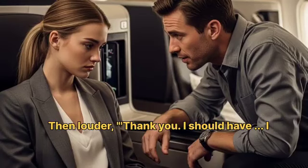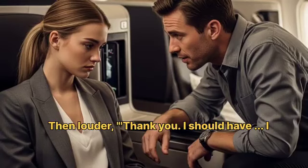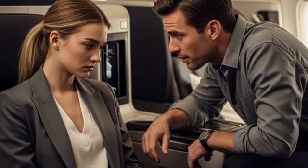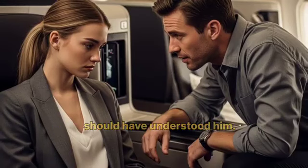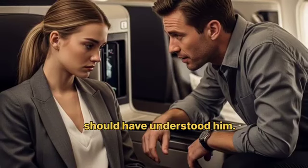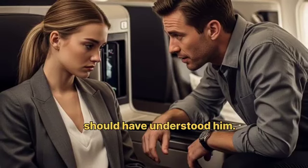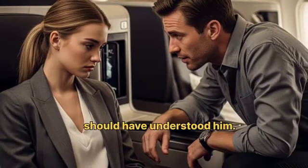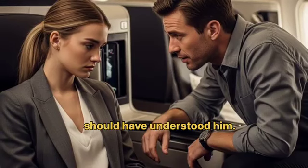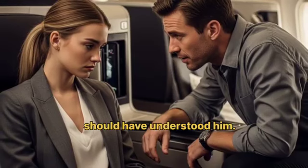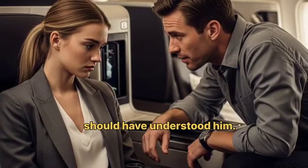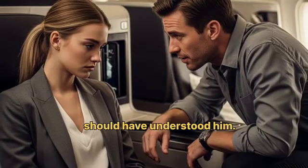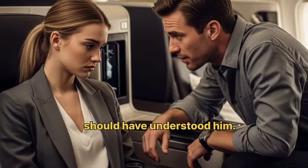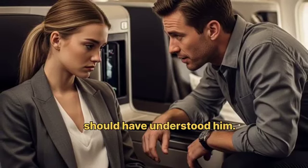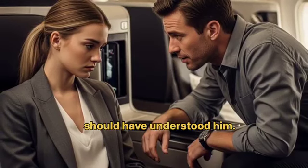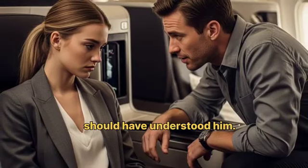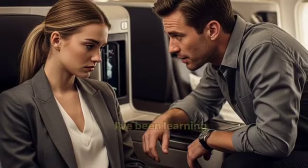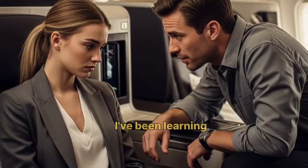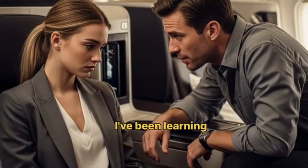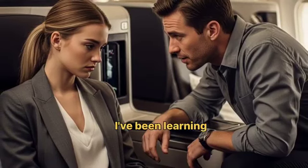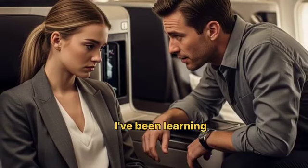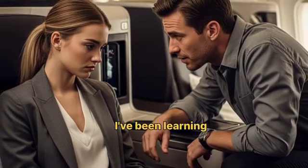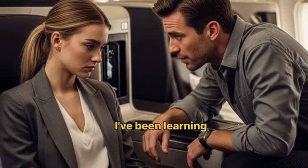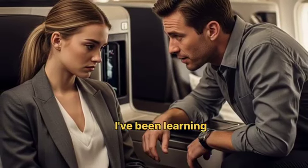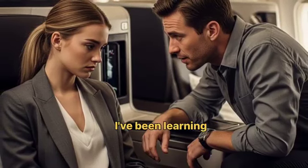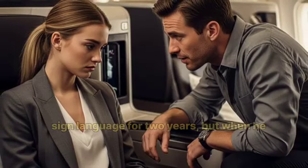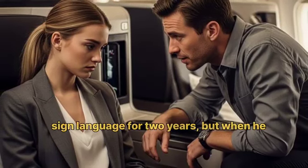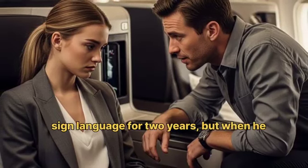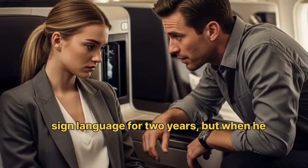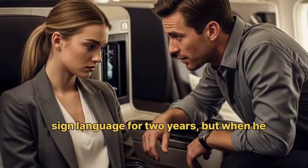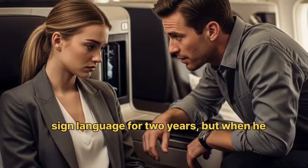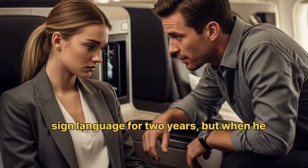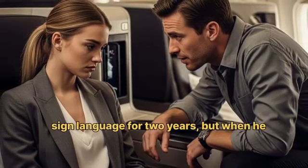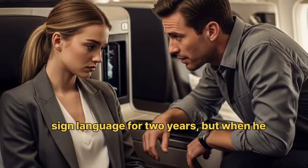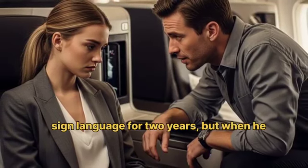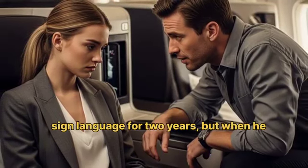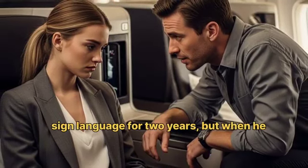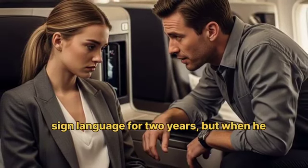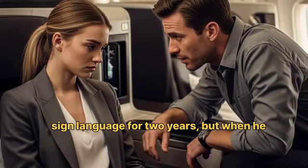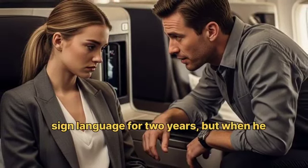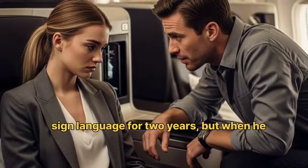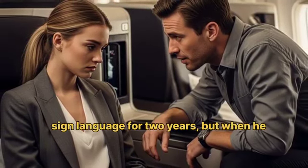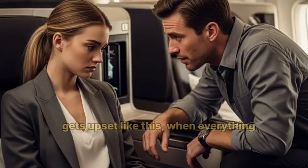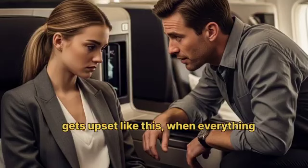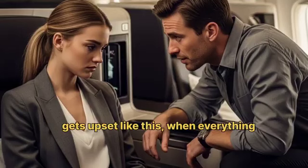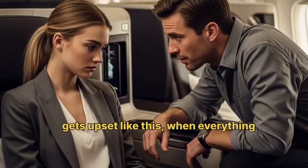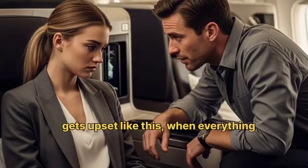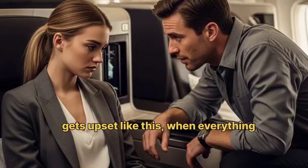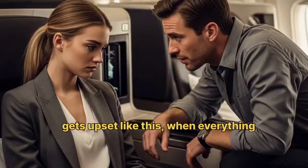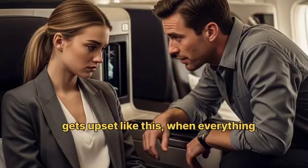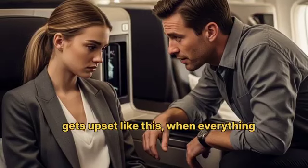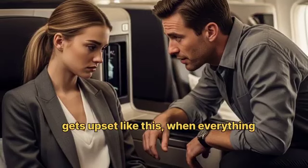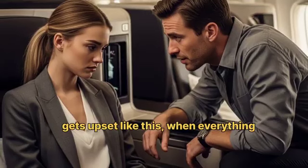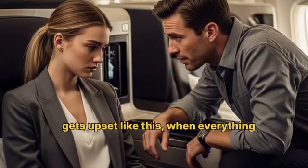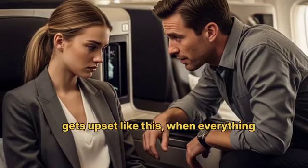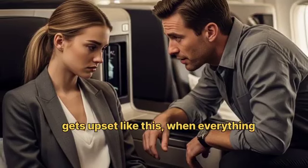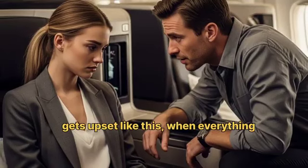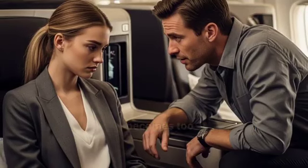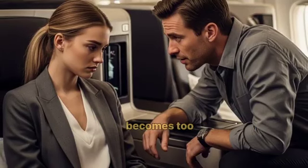have understood him. I've been learning sign language for 2 years, but when he gets upset like this, when everything becomes